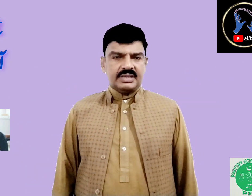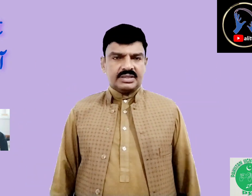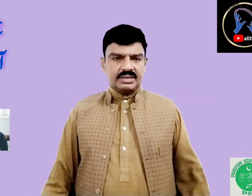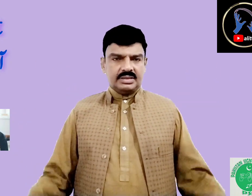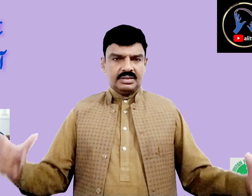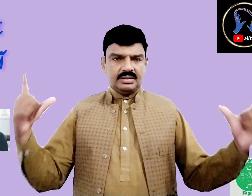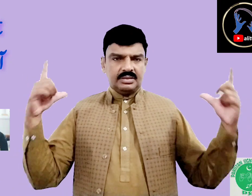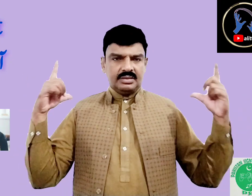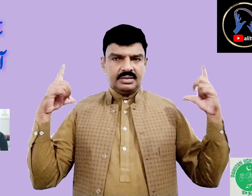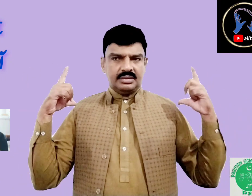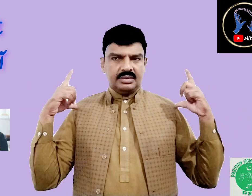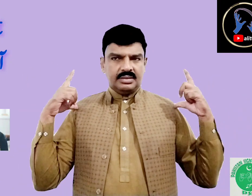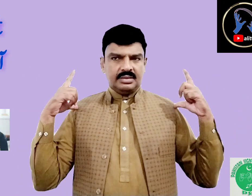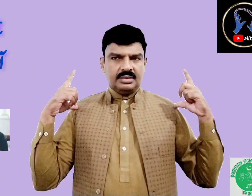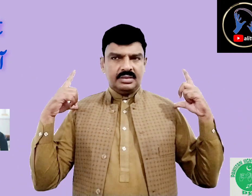rest,